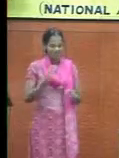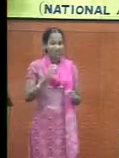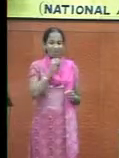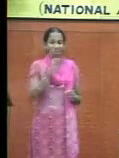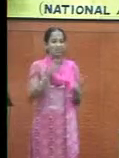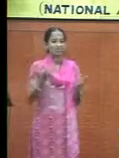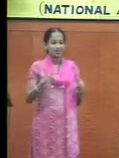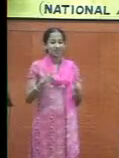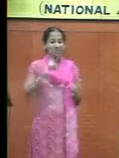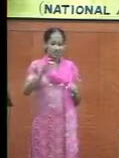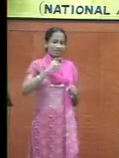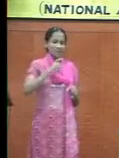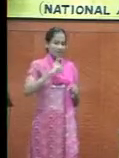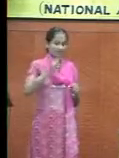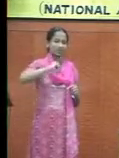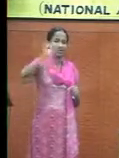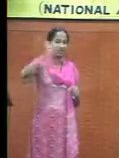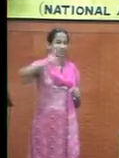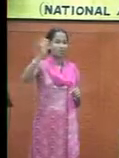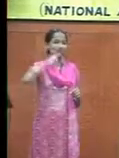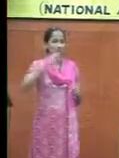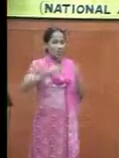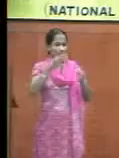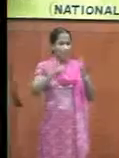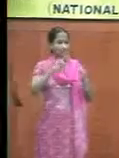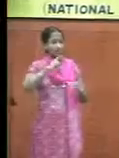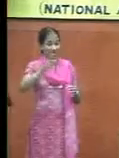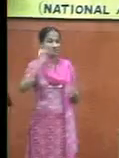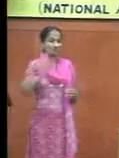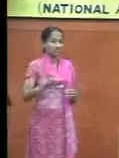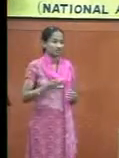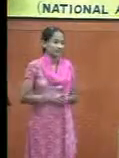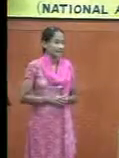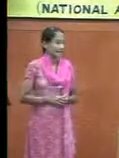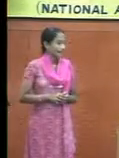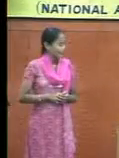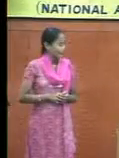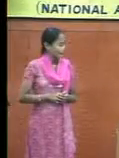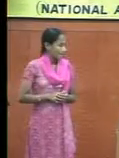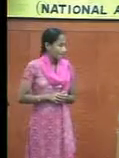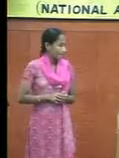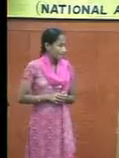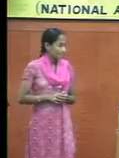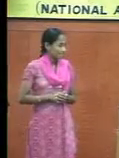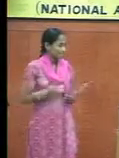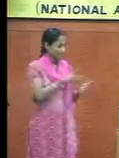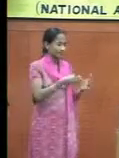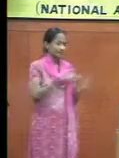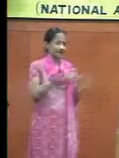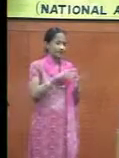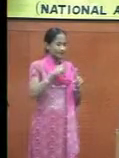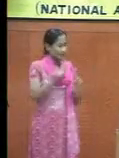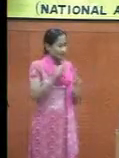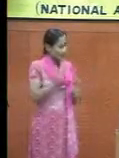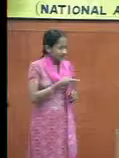that's why we have to take recourse to courts or other methods of advocacy. And I would just like to add to